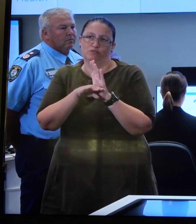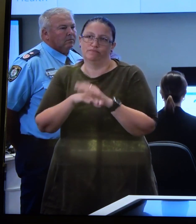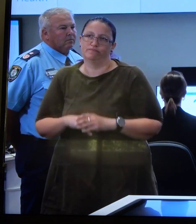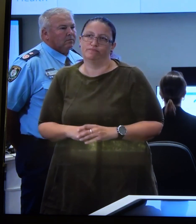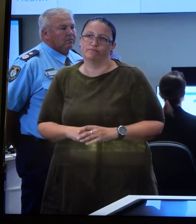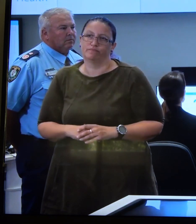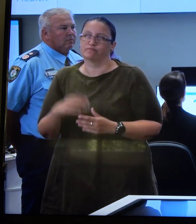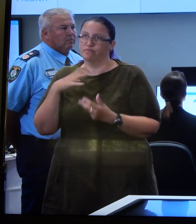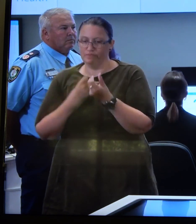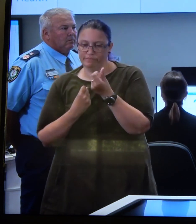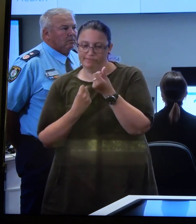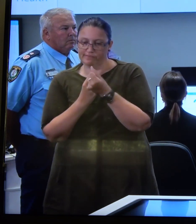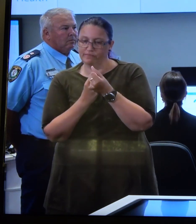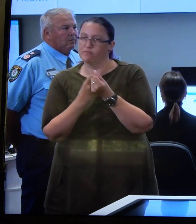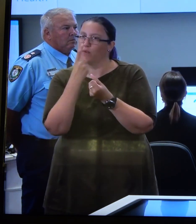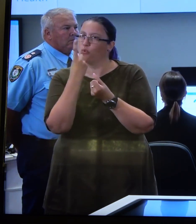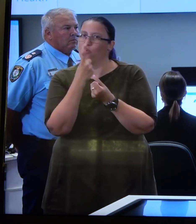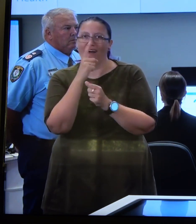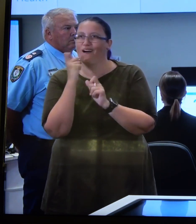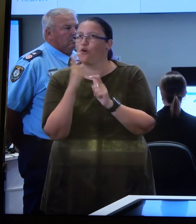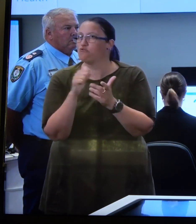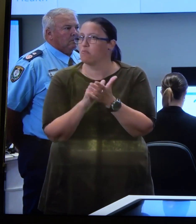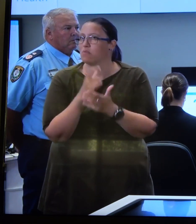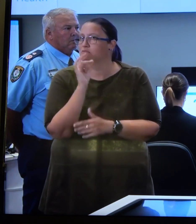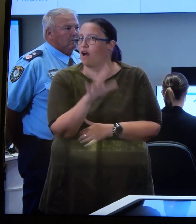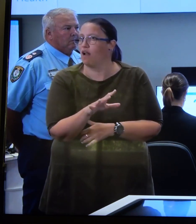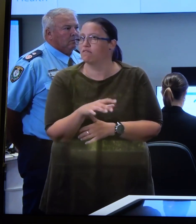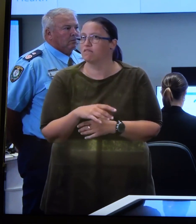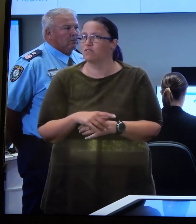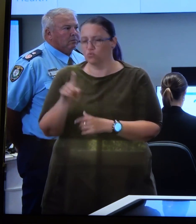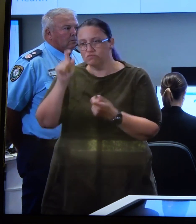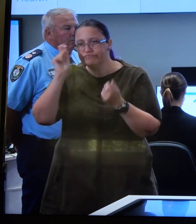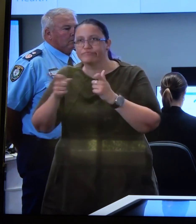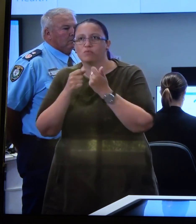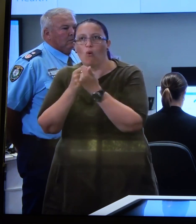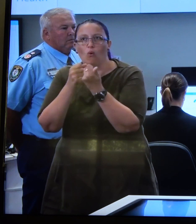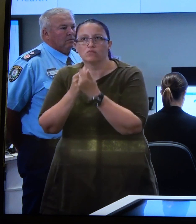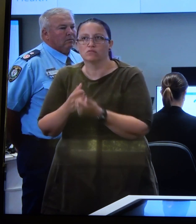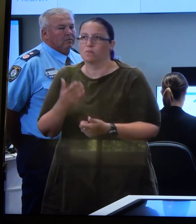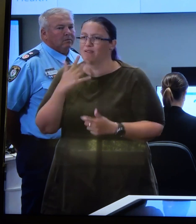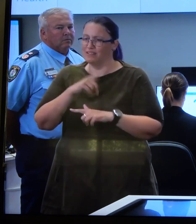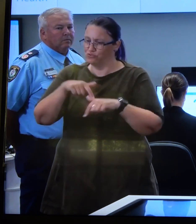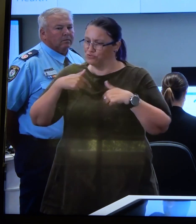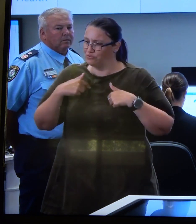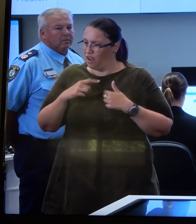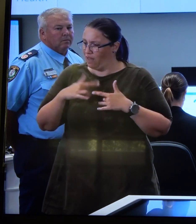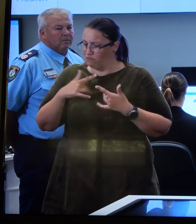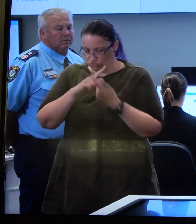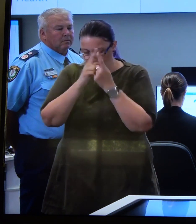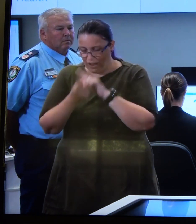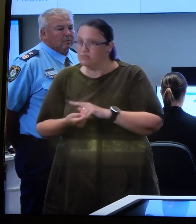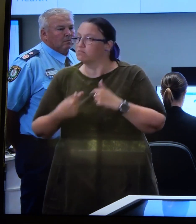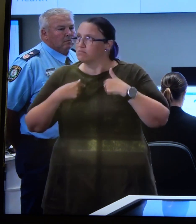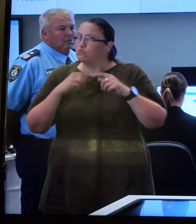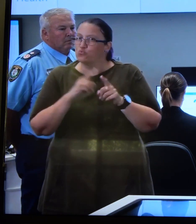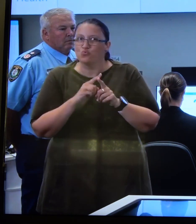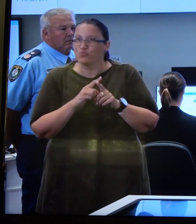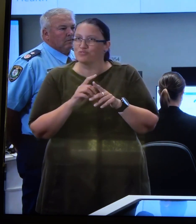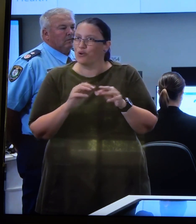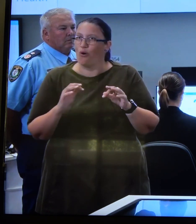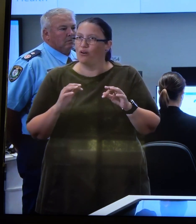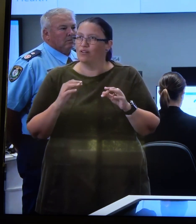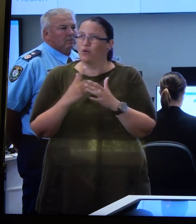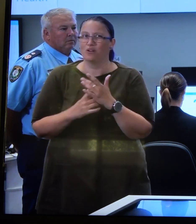the most vulnerable, whether it's making adjustments to your own life, as all of us have had to do. Nobody is excluded from this. All of us have had